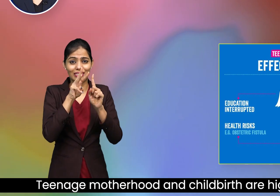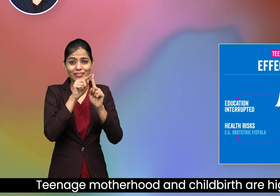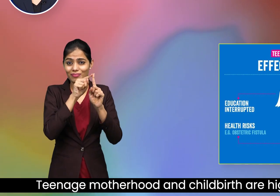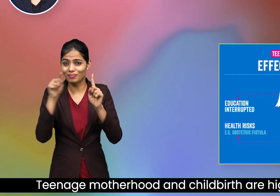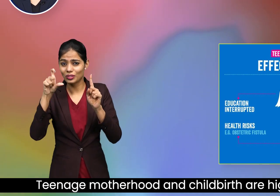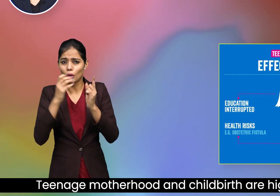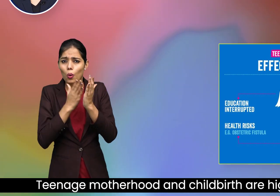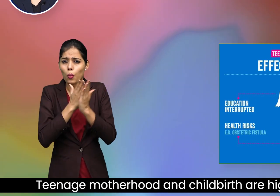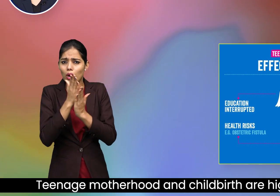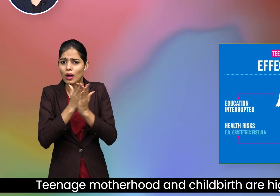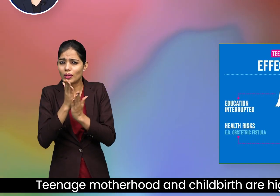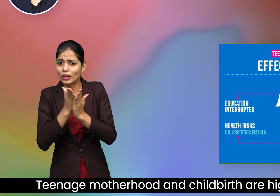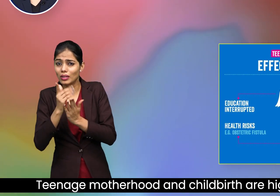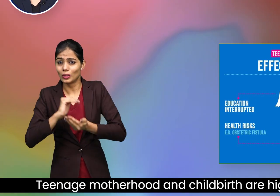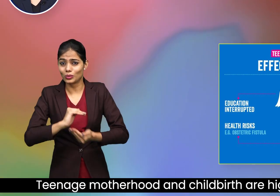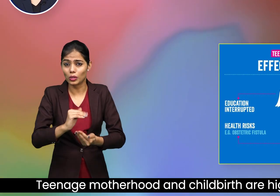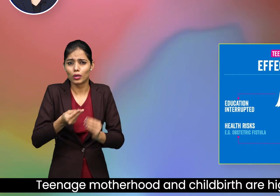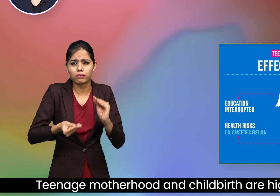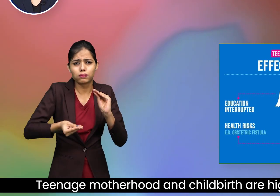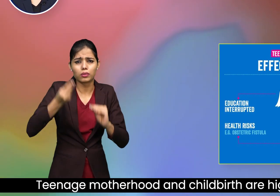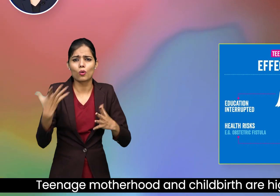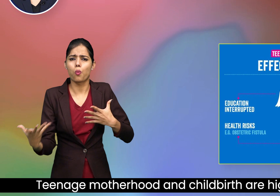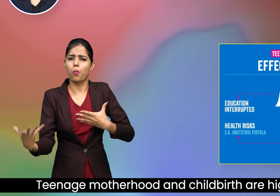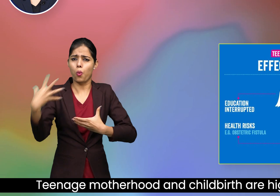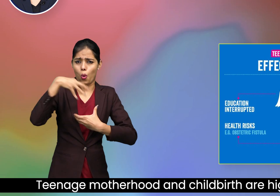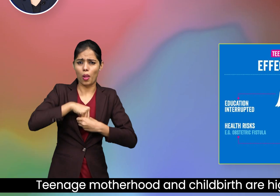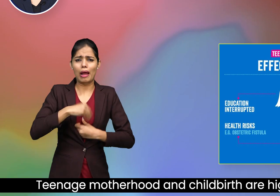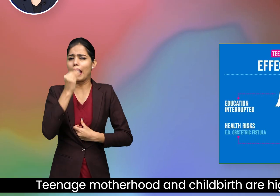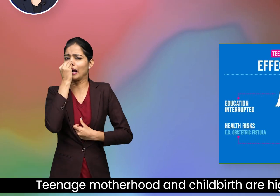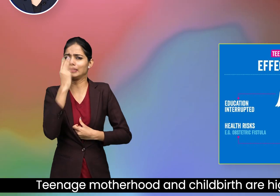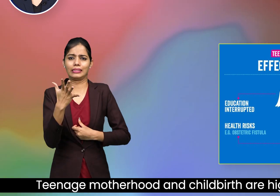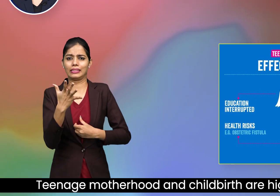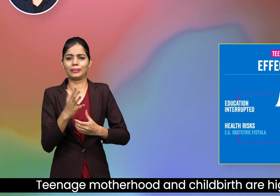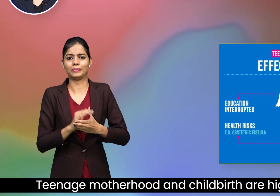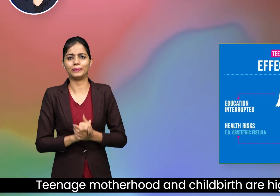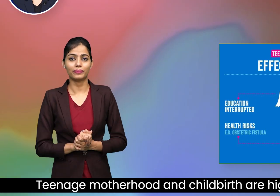Teenage motherhood and childbirth are highly complicated.